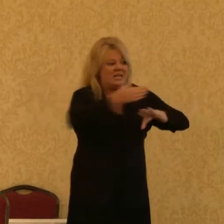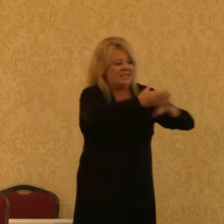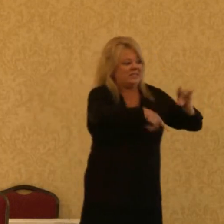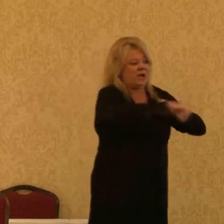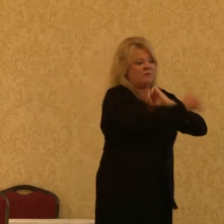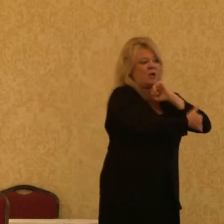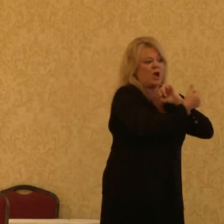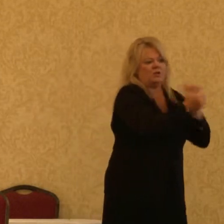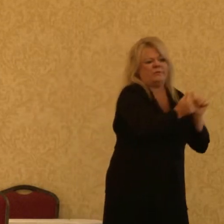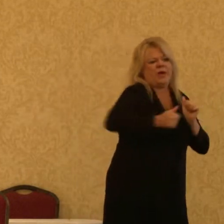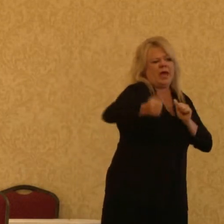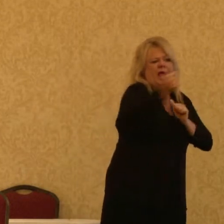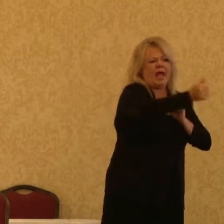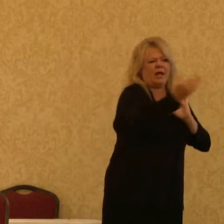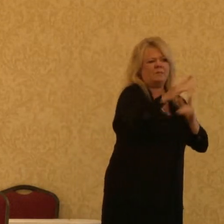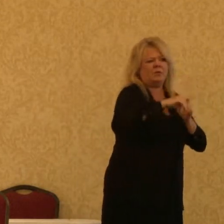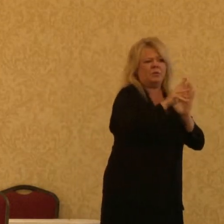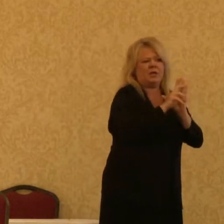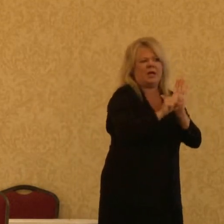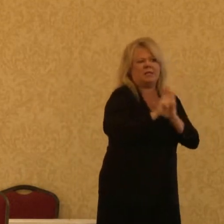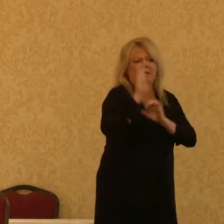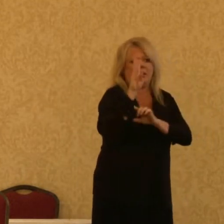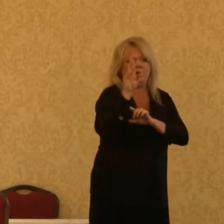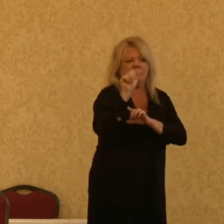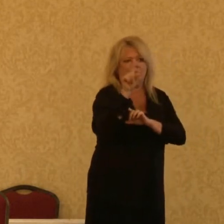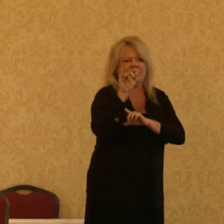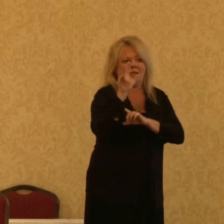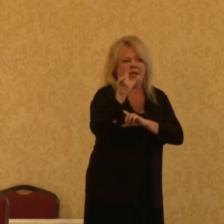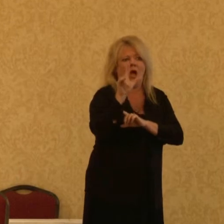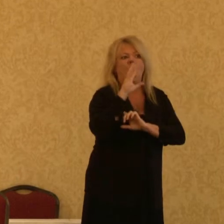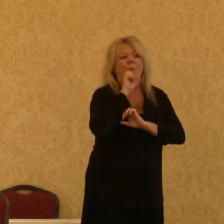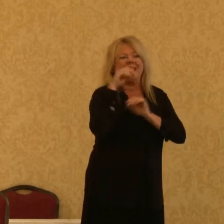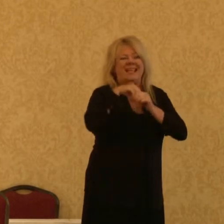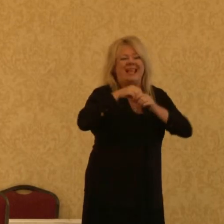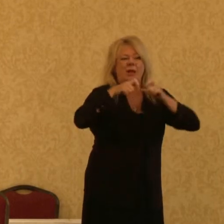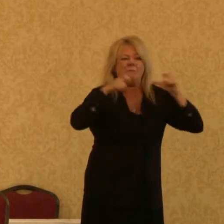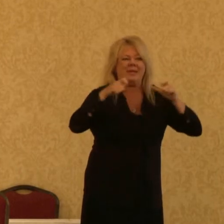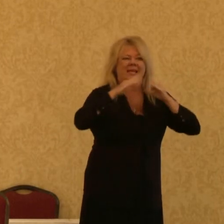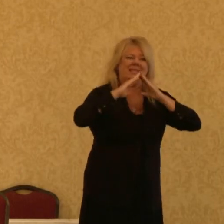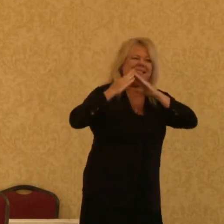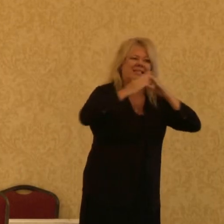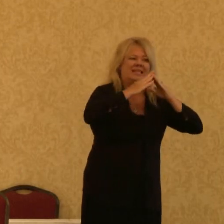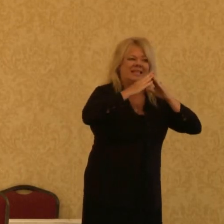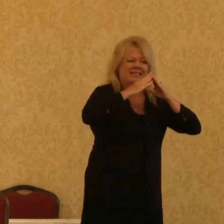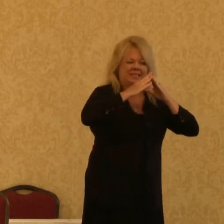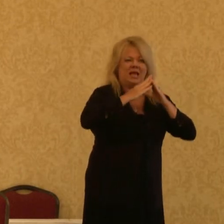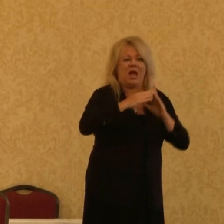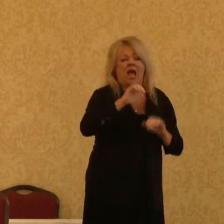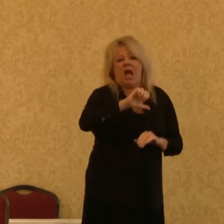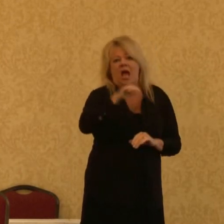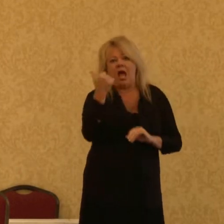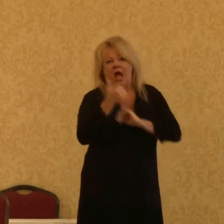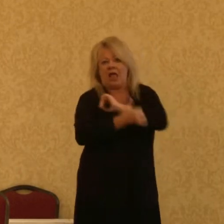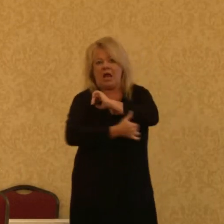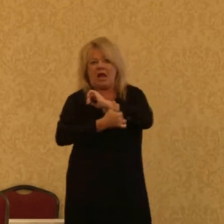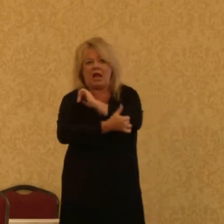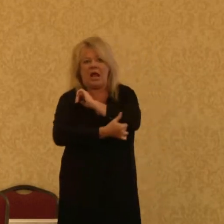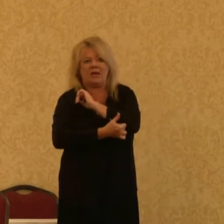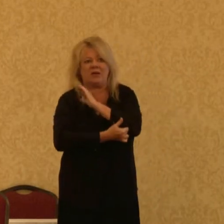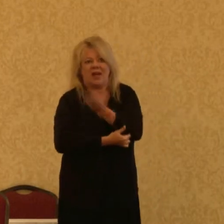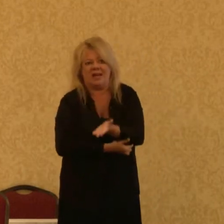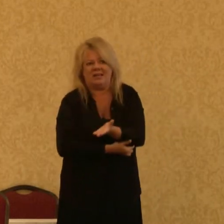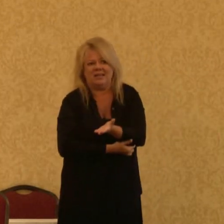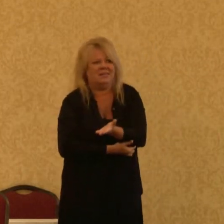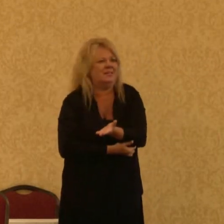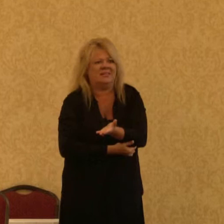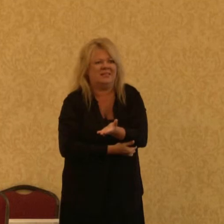So it could vary from area to area. Late identification. If we're talking about children